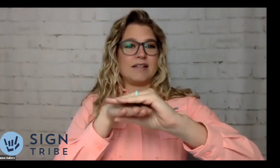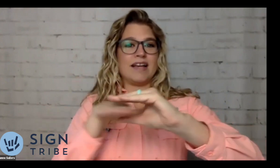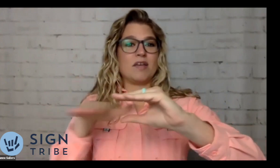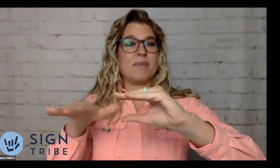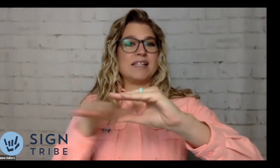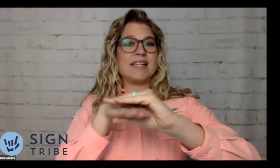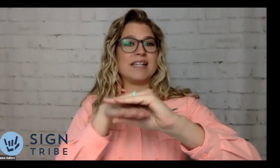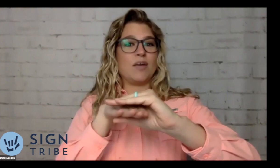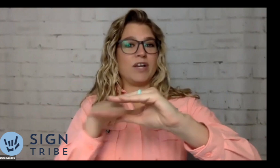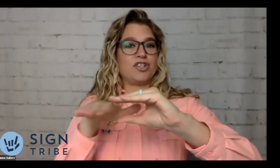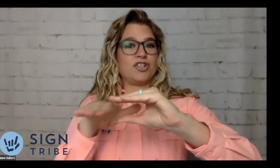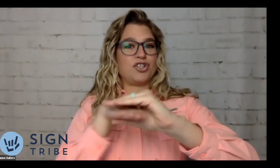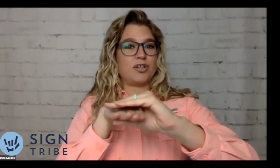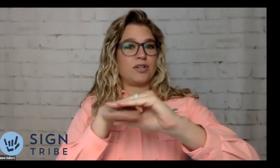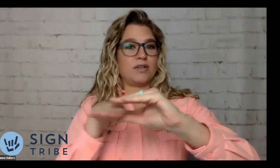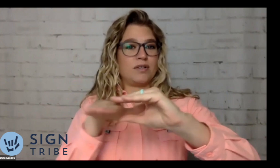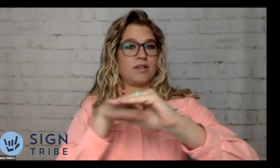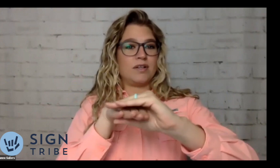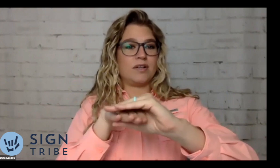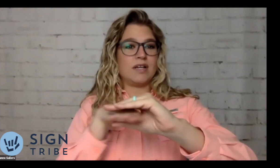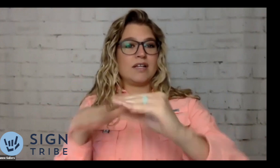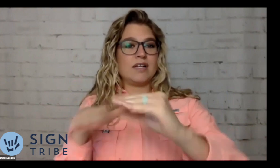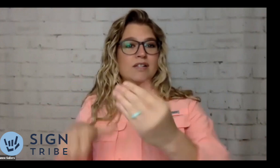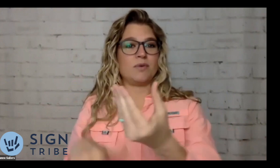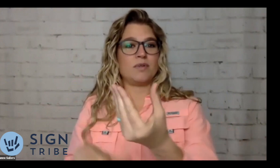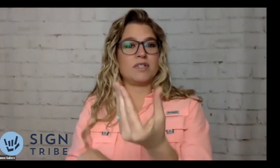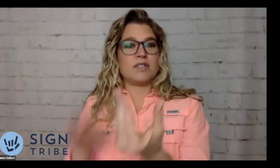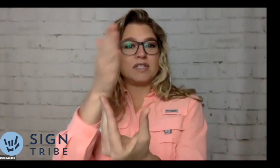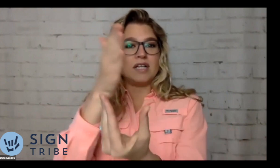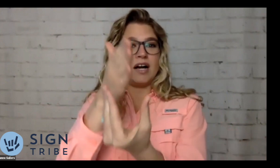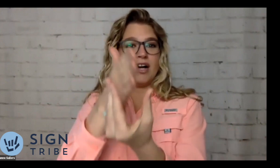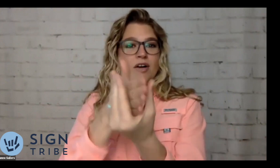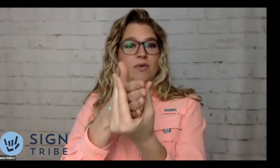can be sandwich. So taco,